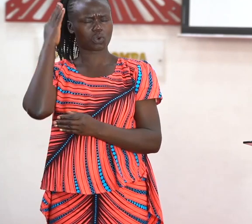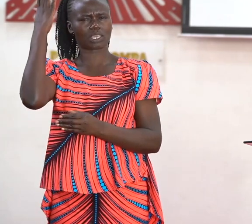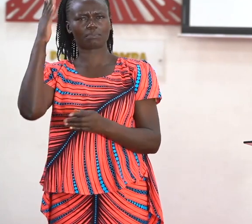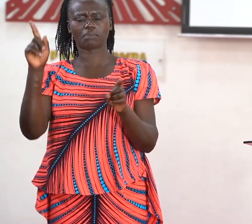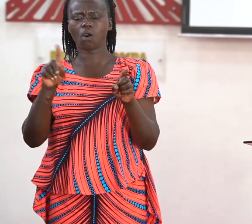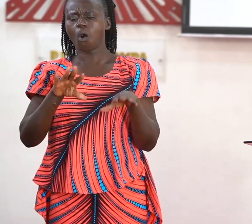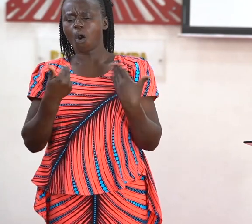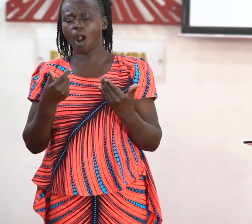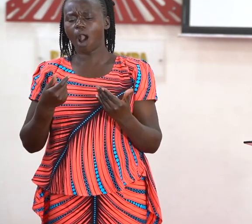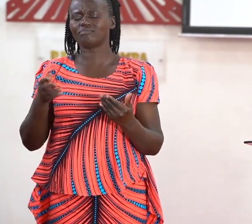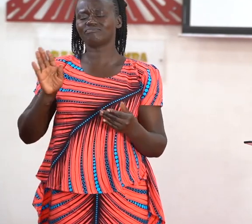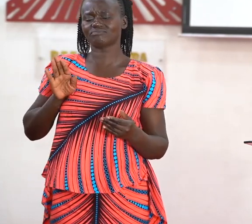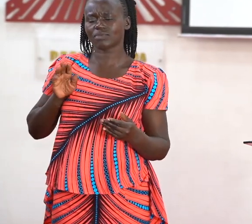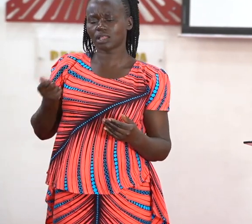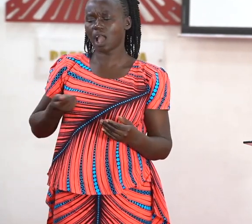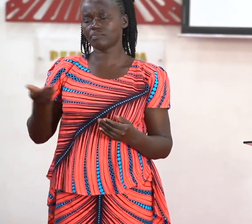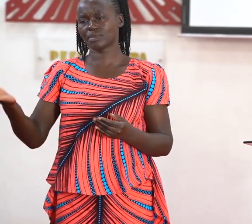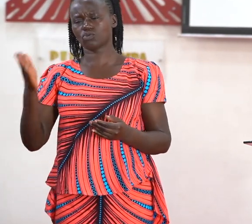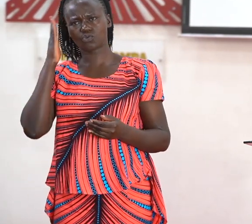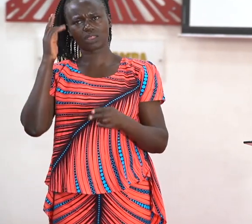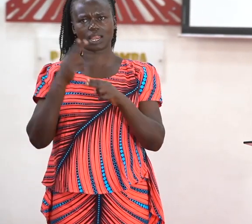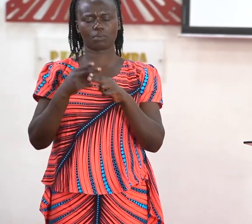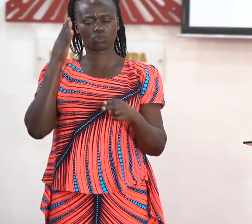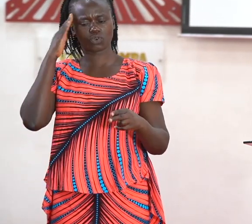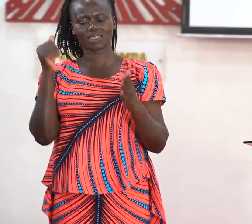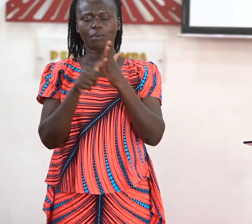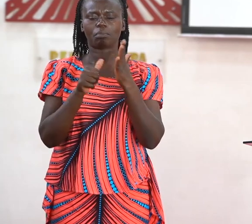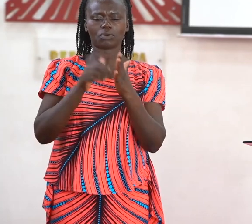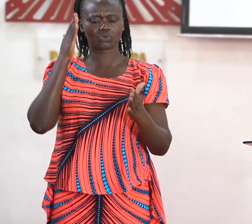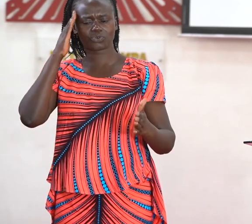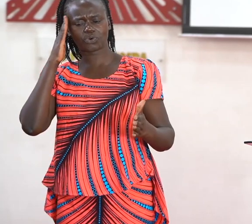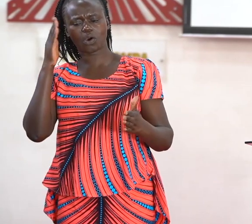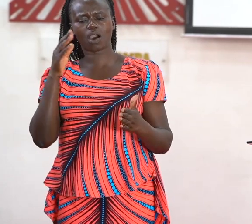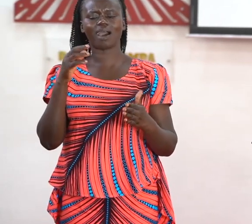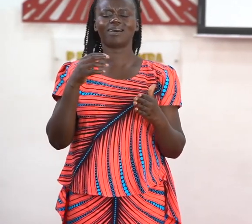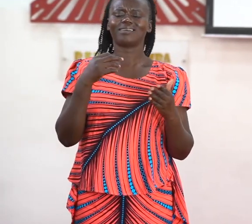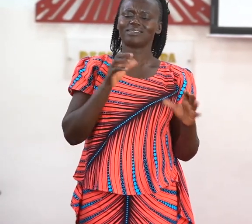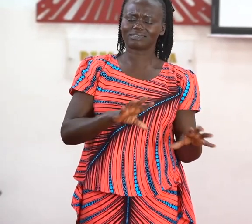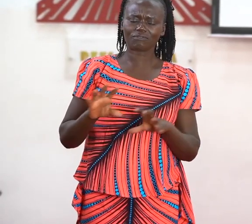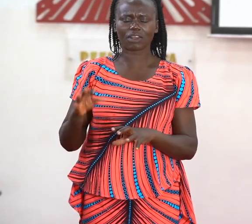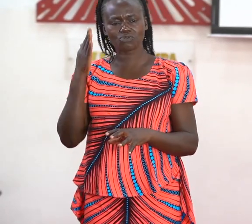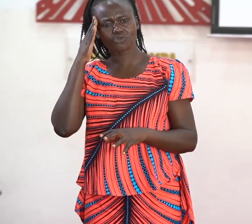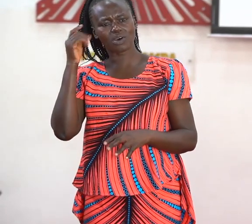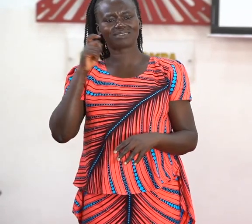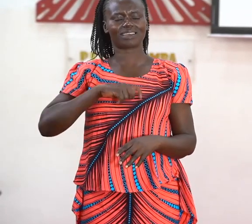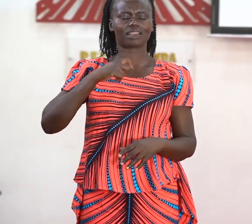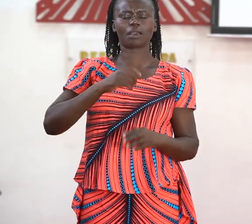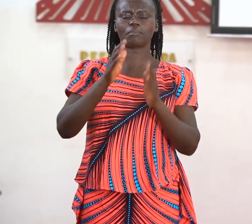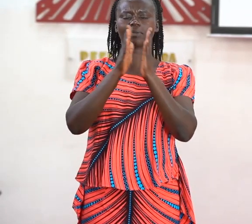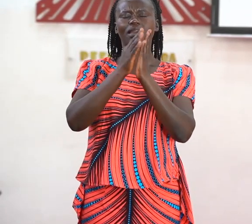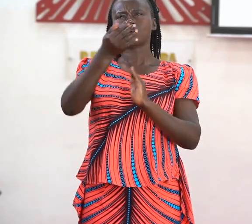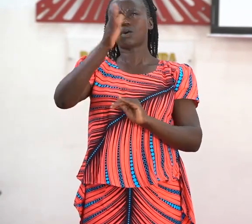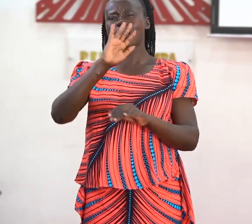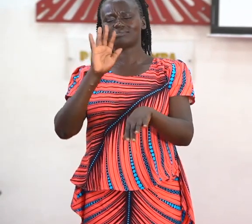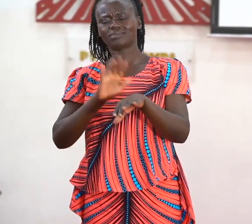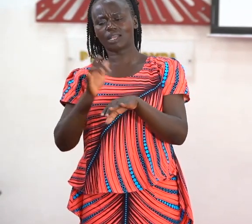her. You know the name. You know the situation. You know the background. You know the need. Father, may you reach forth your hand.